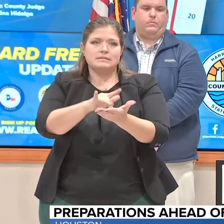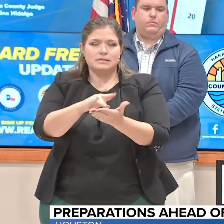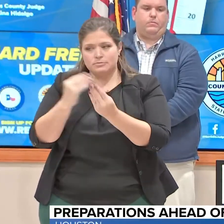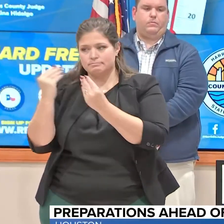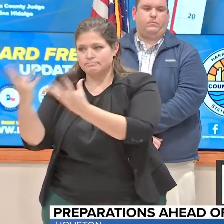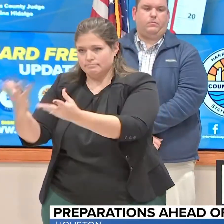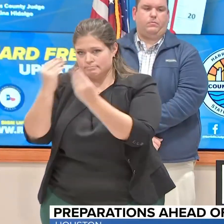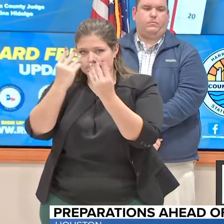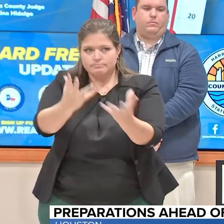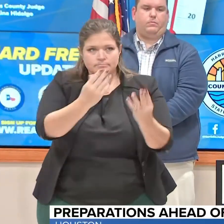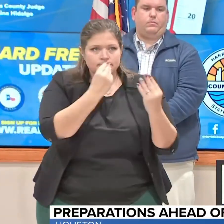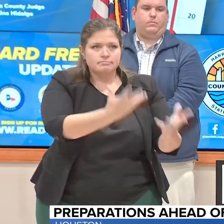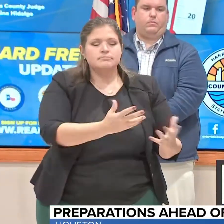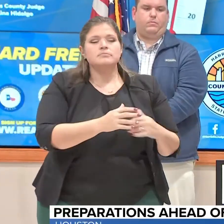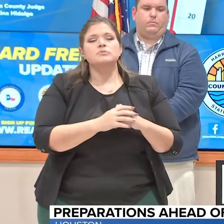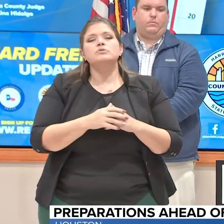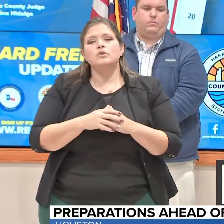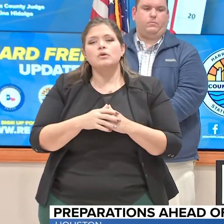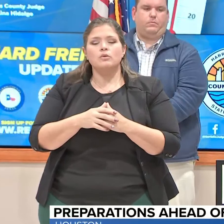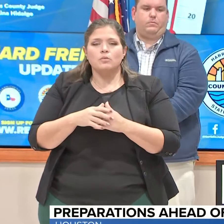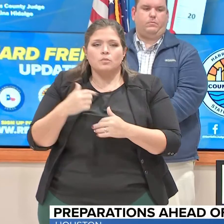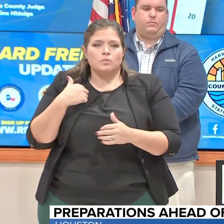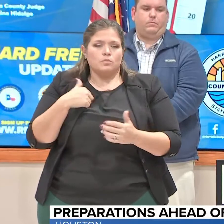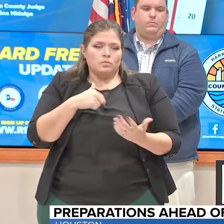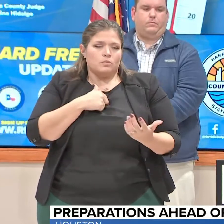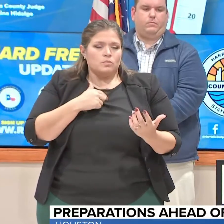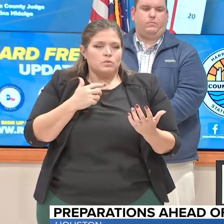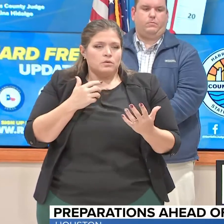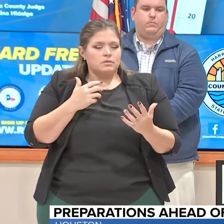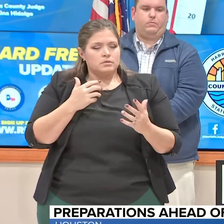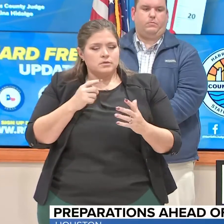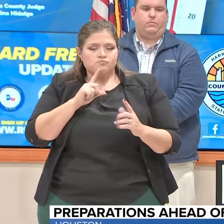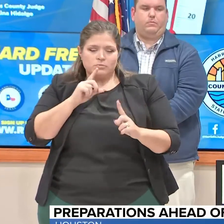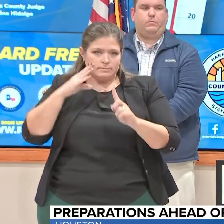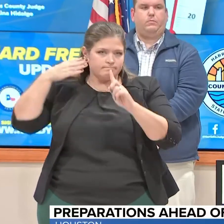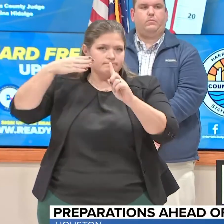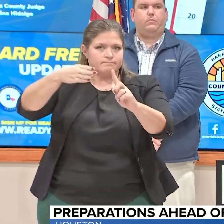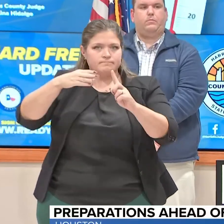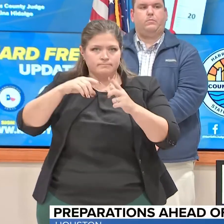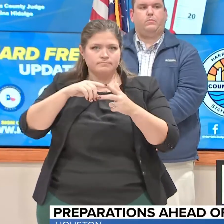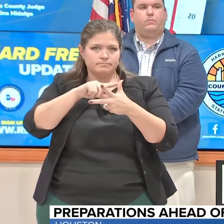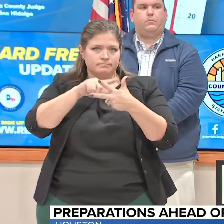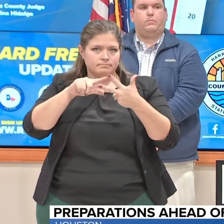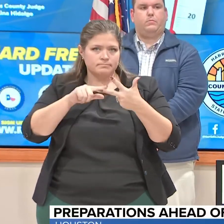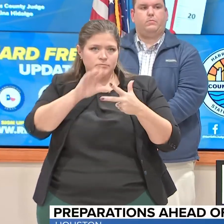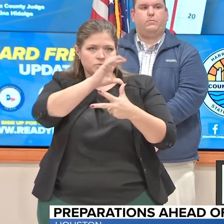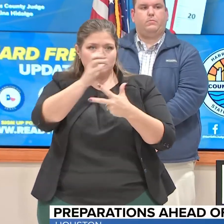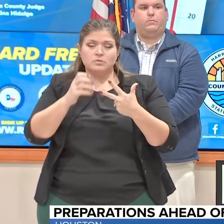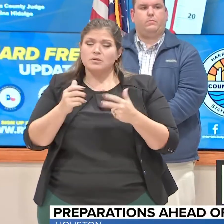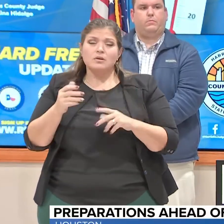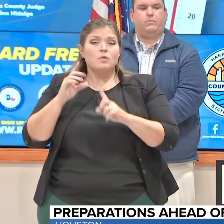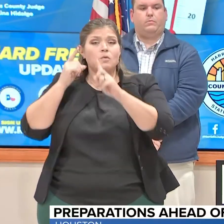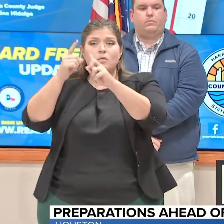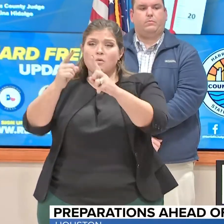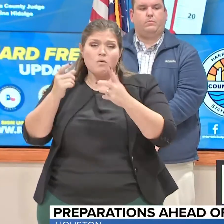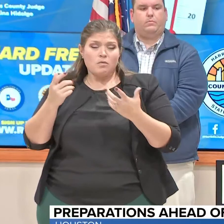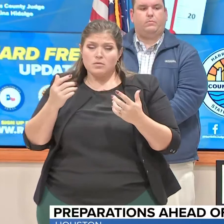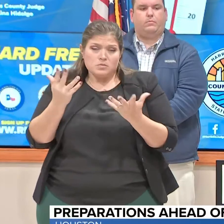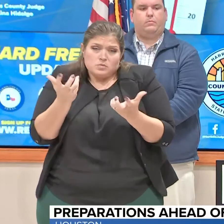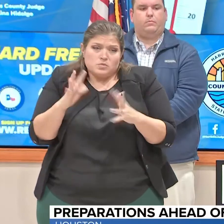Okay, so we certainly want to be sensitive to that. The goal is that we don't want anybody to die because of